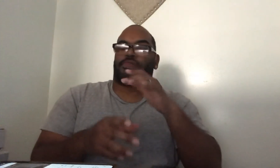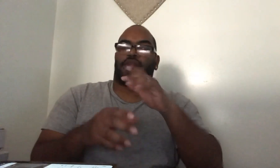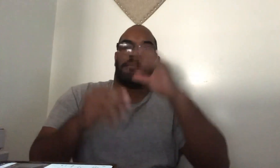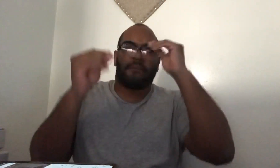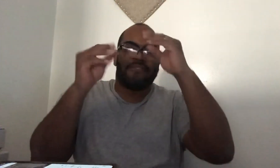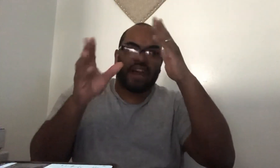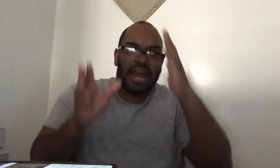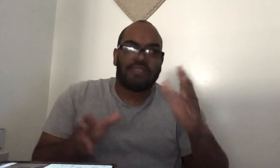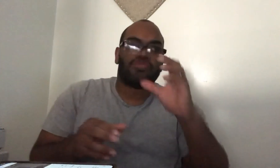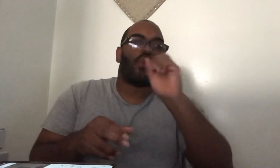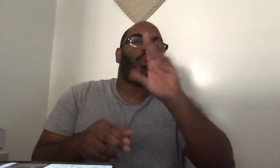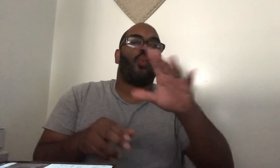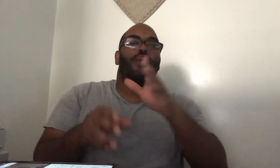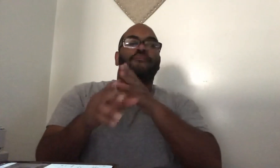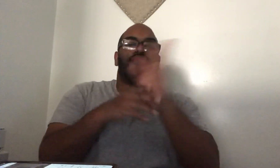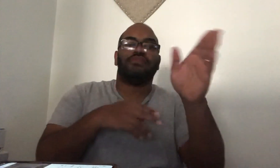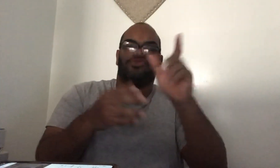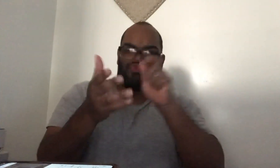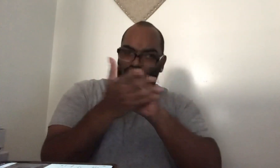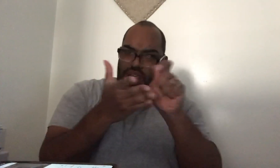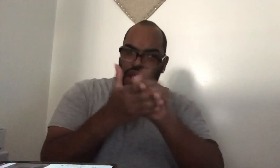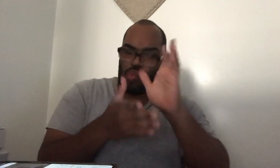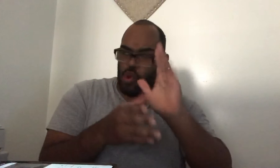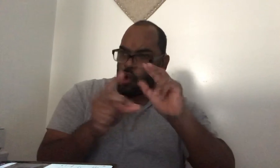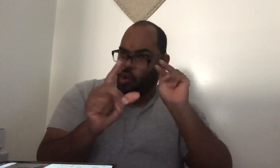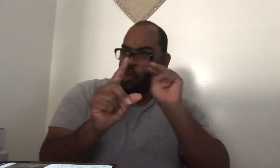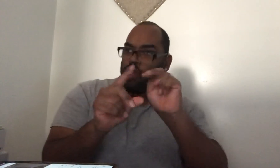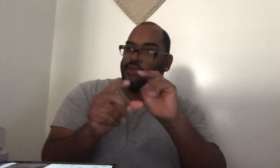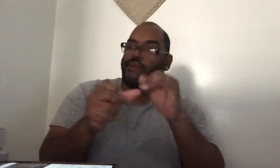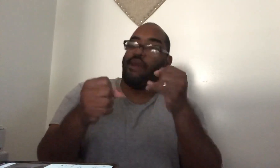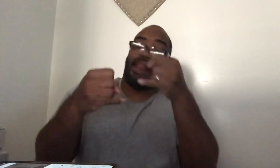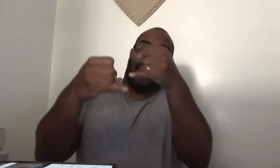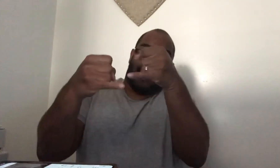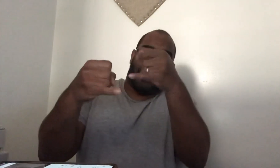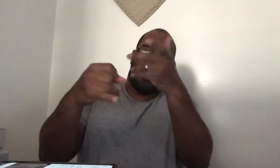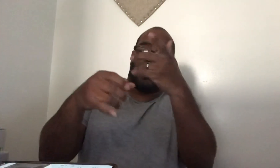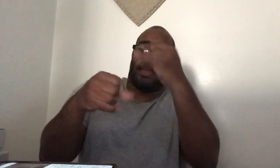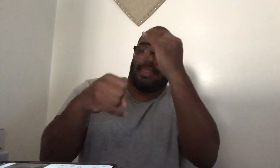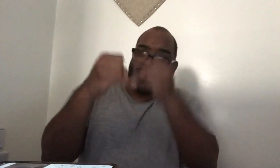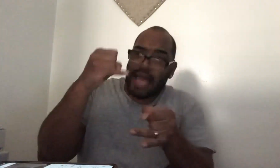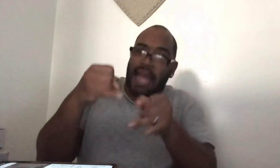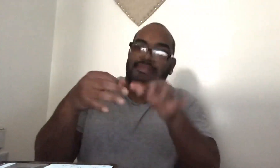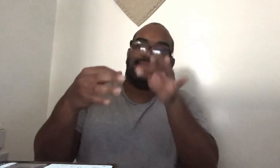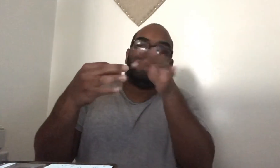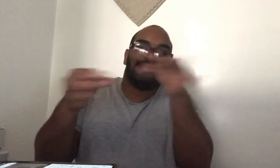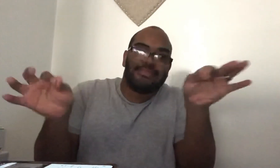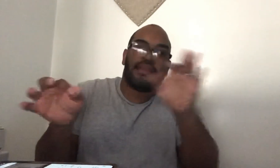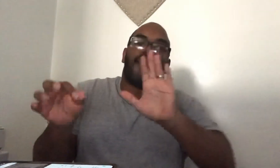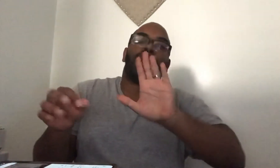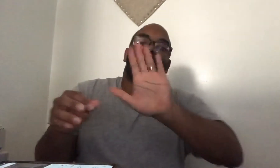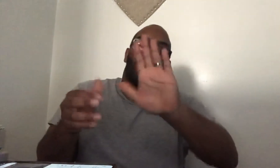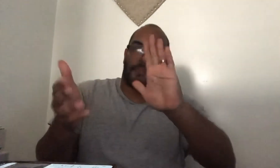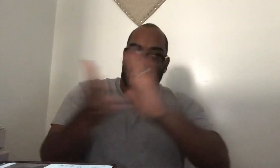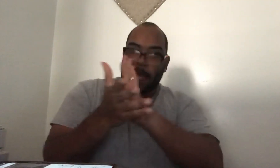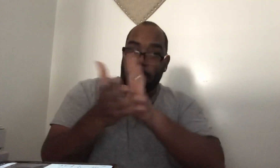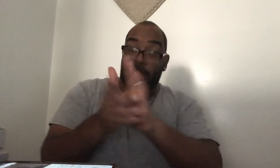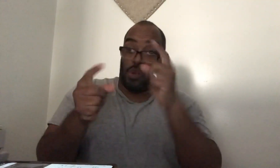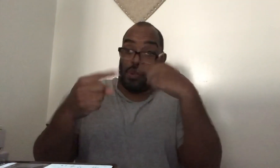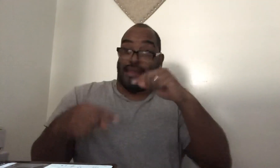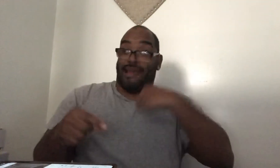have to indicate in some other way where your thesis statement is. When I'm grading your paper, that's where I'm going to look for it first. Once you state your thesis statement in the